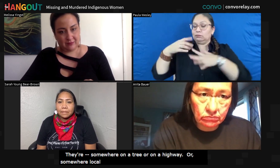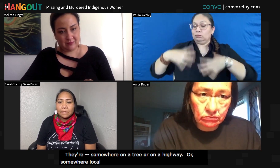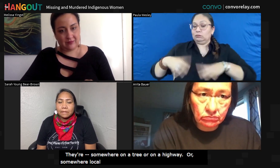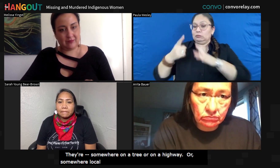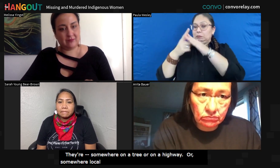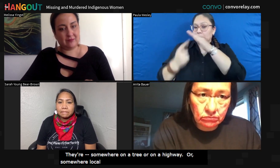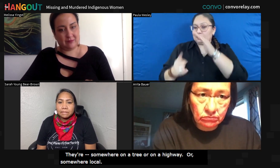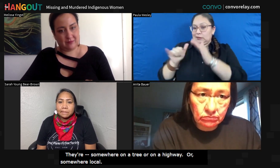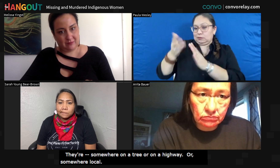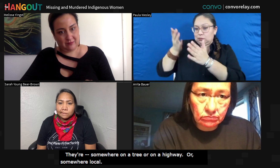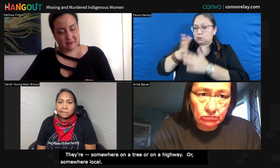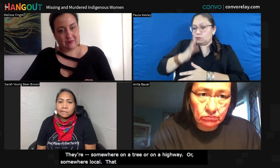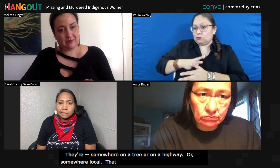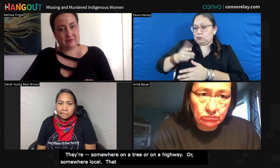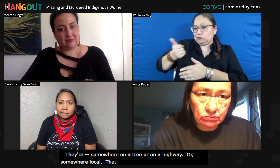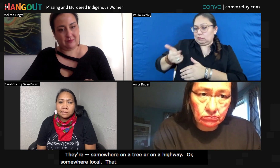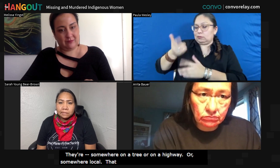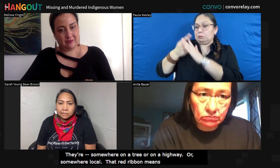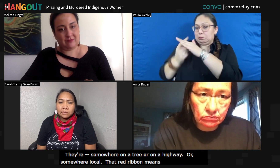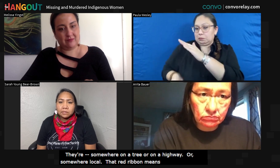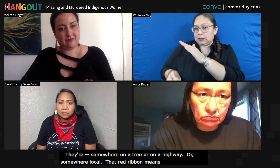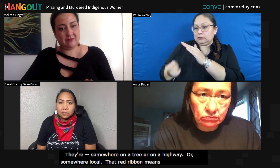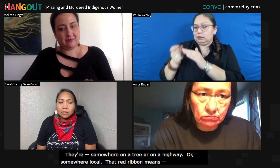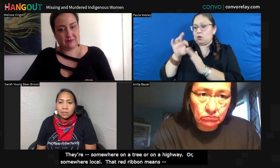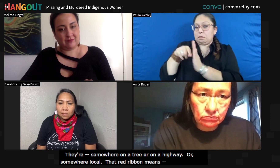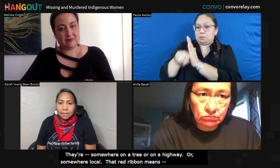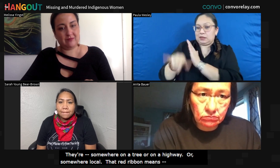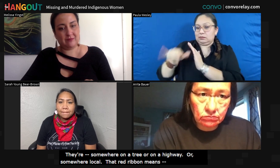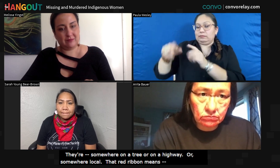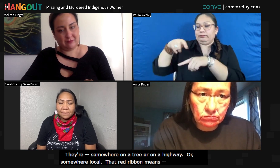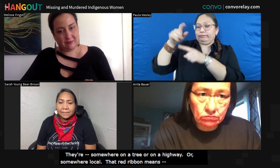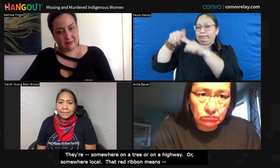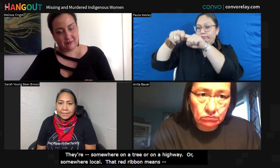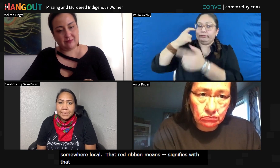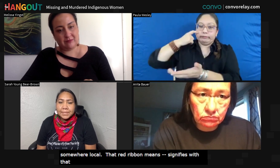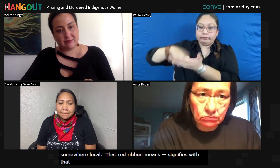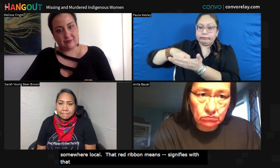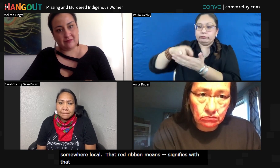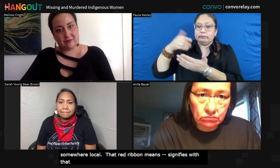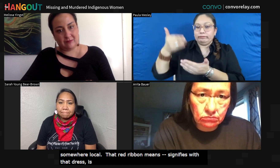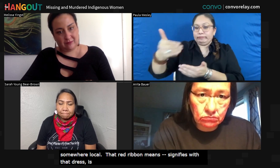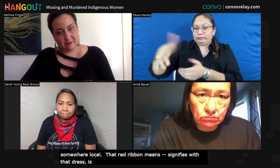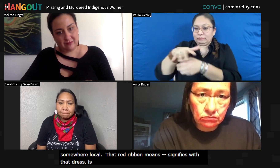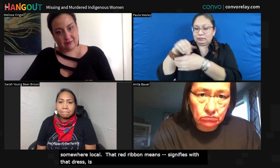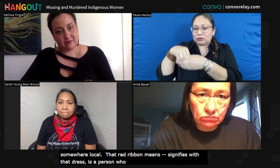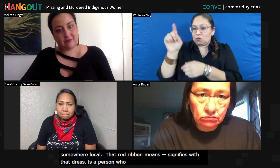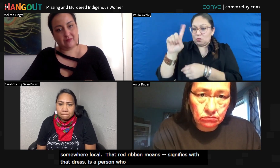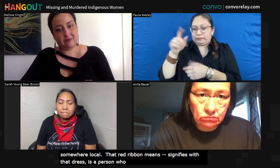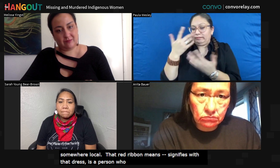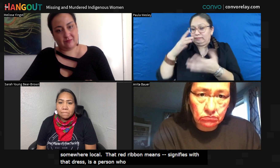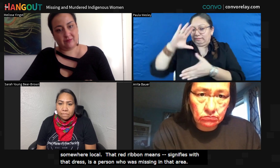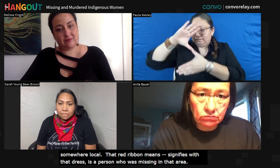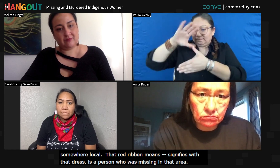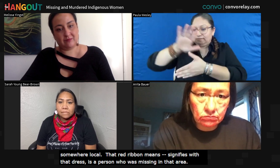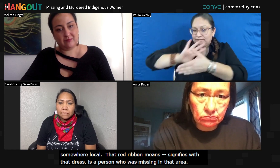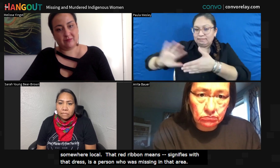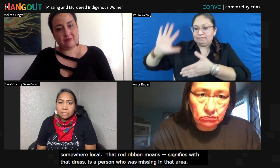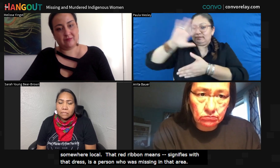signifies with that dress is a person who was missing in that area. So you often will see